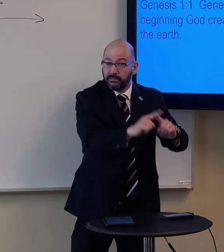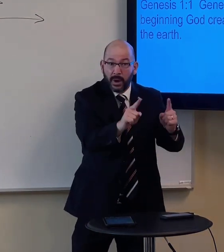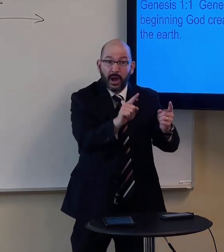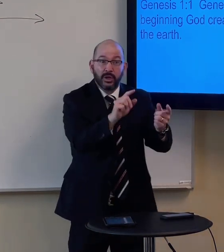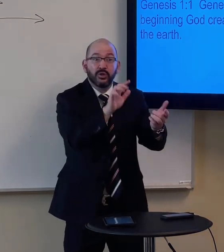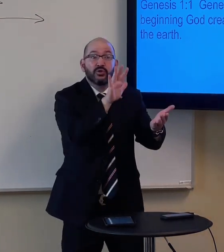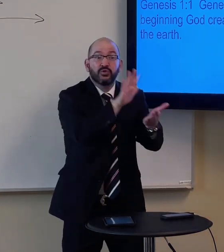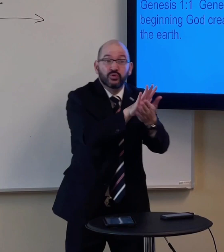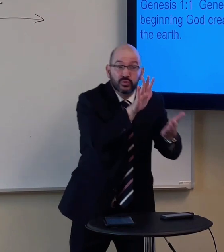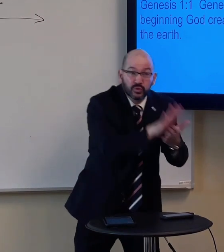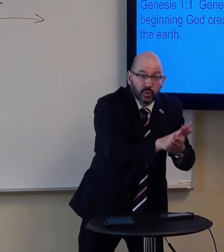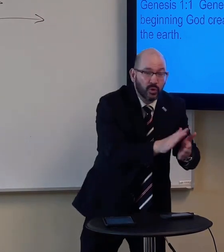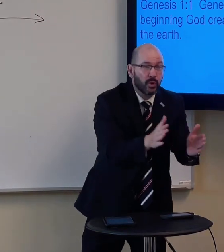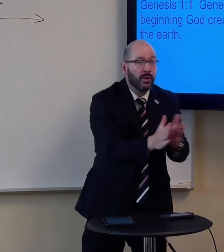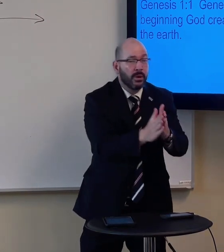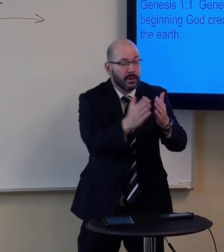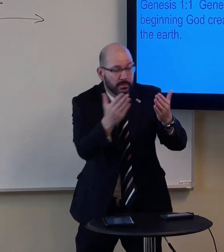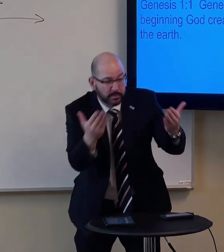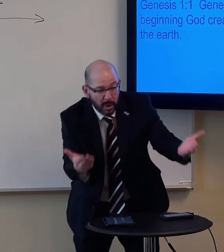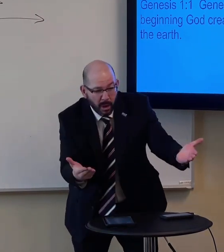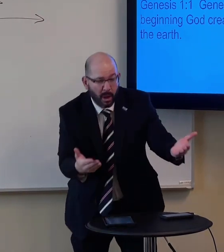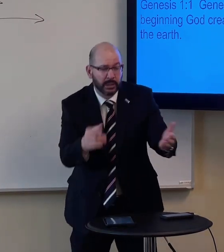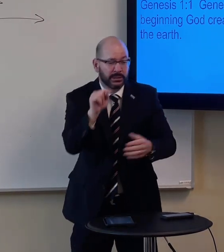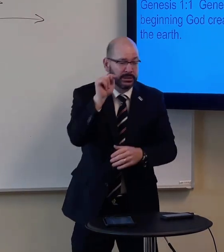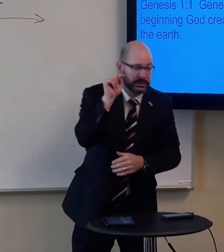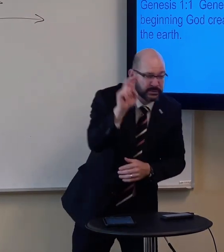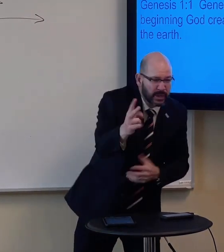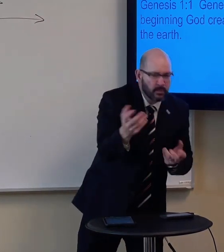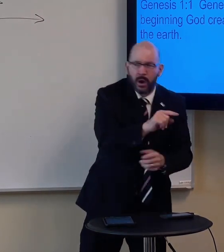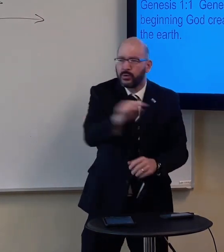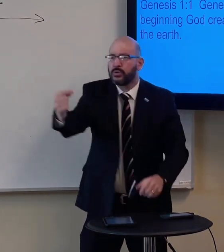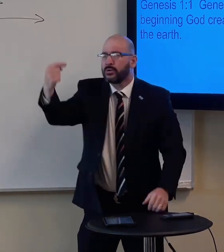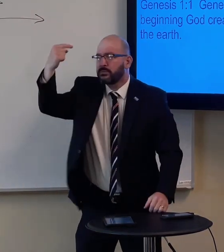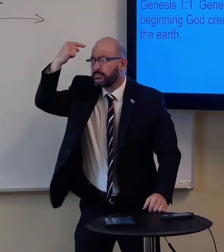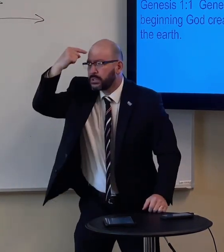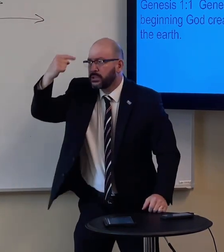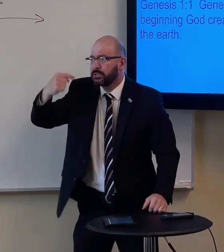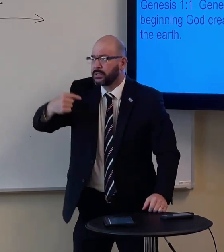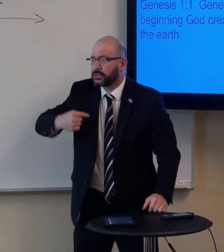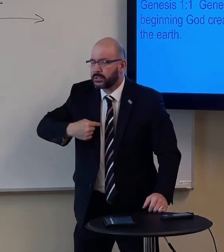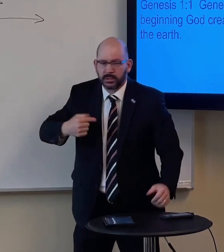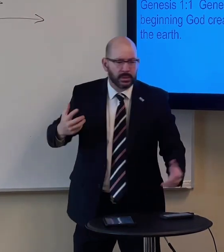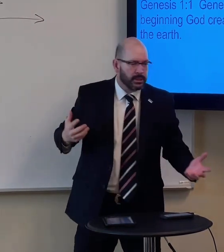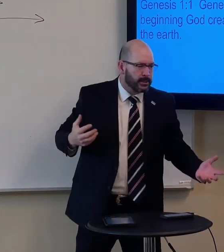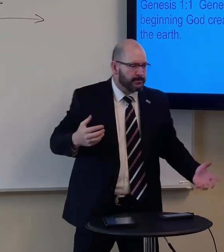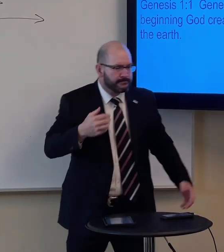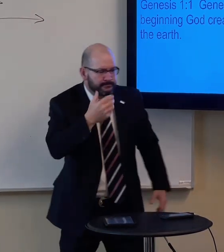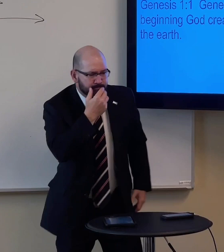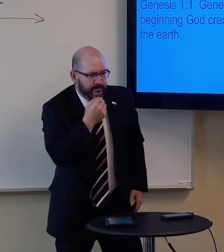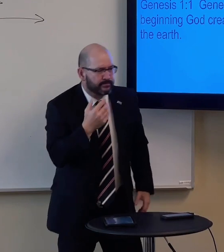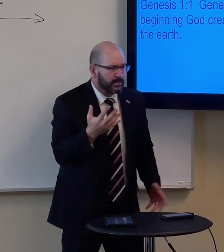A lot of faith. In school, the books, the TV, the influence it has on your mind,